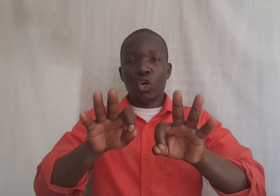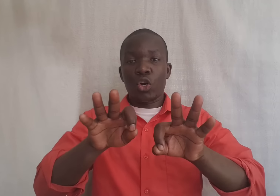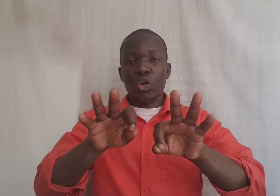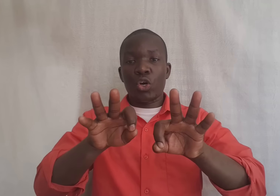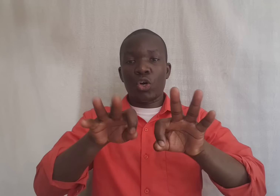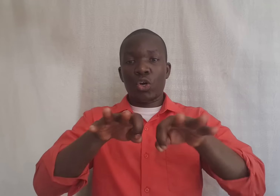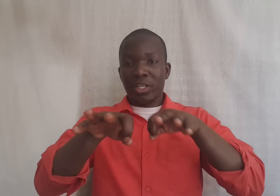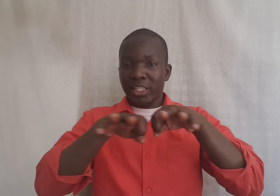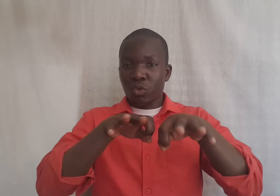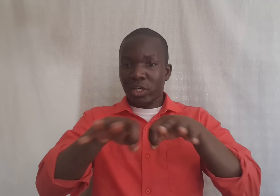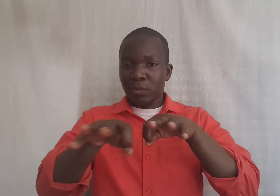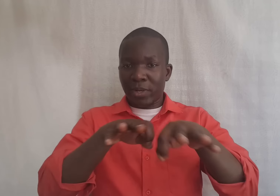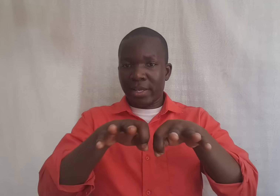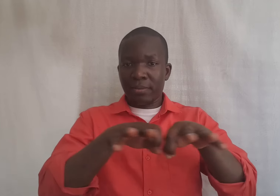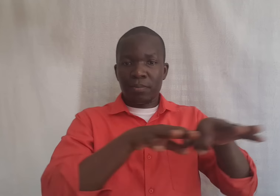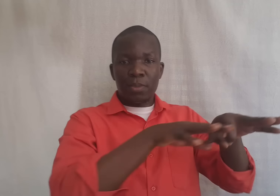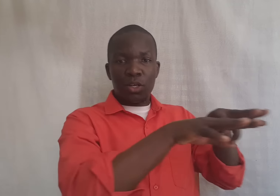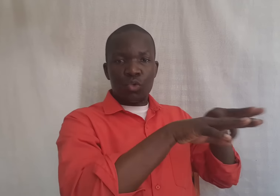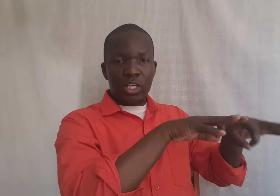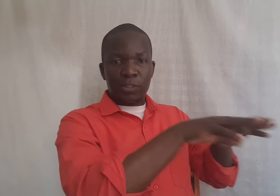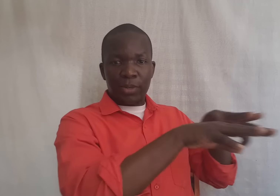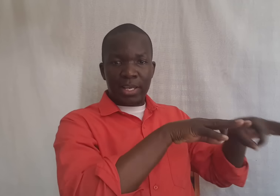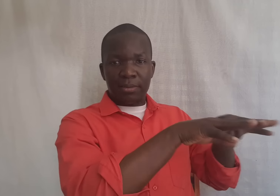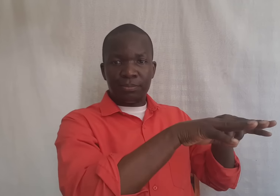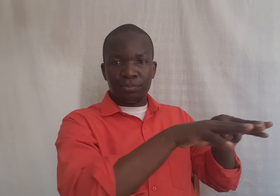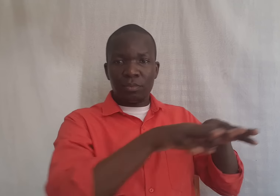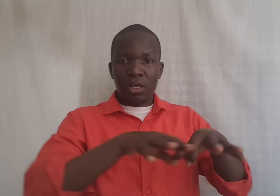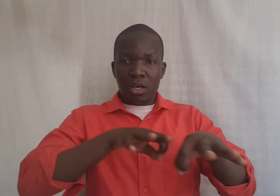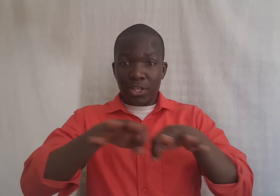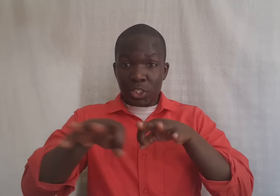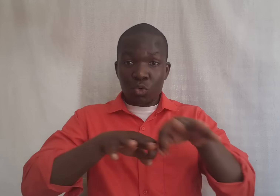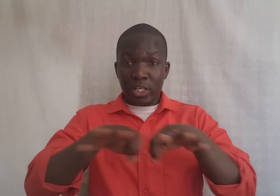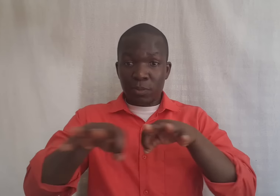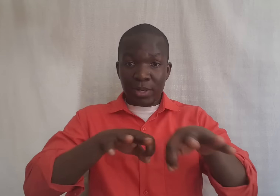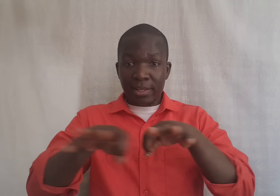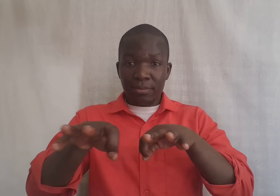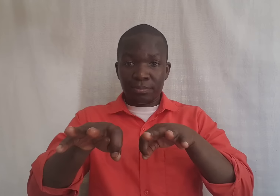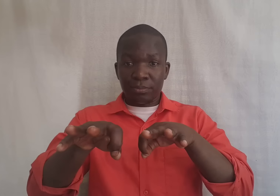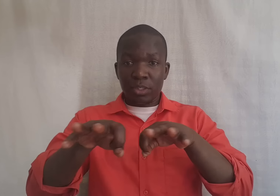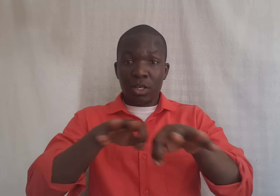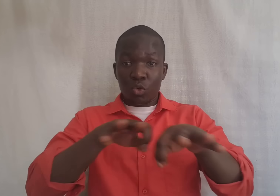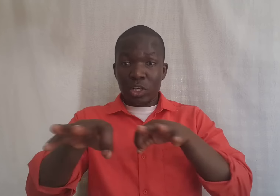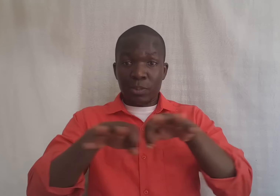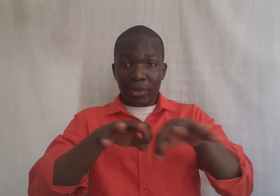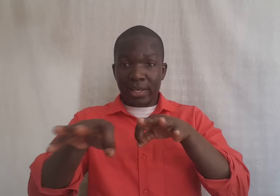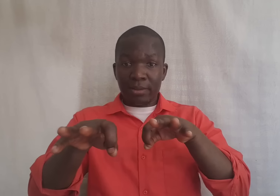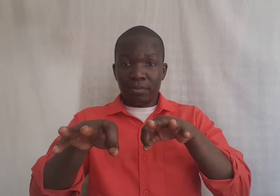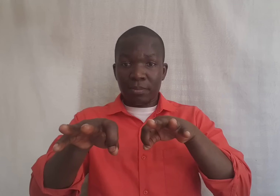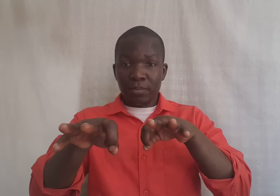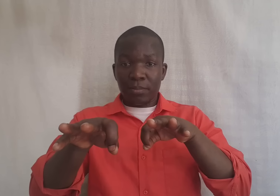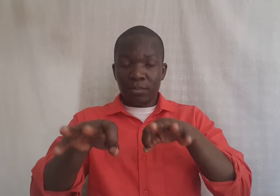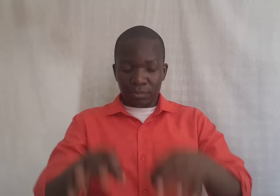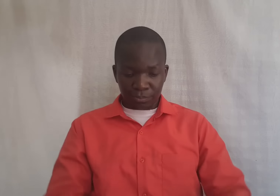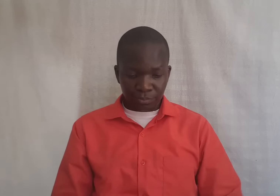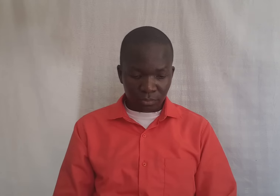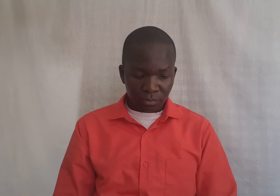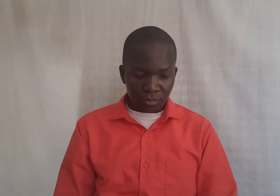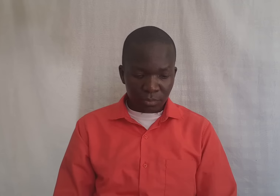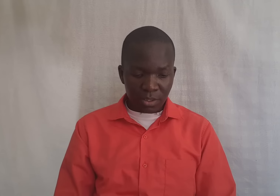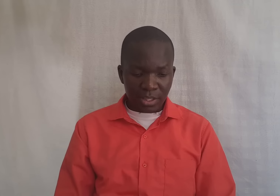So this is to explain. To explain. This is to explain. To explain. The